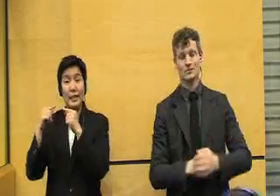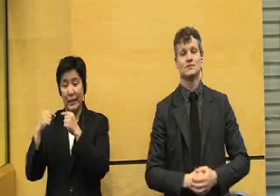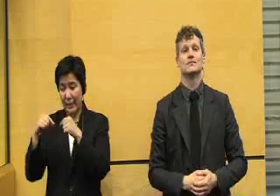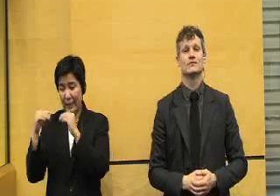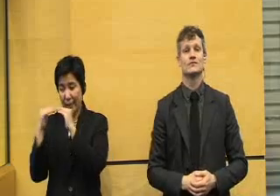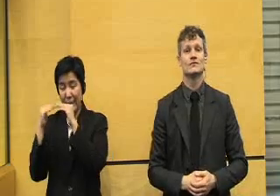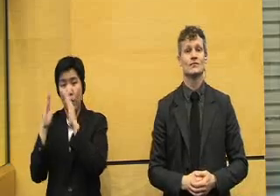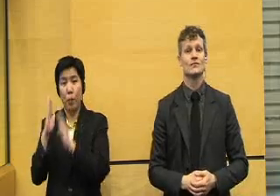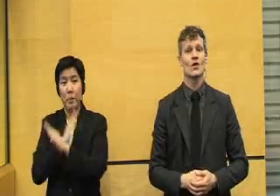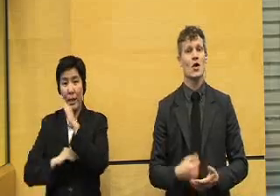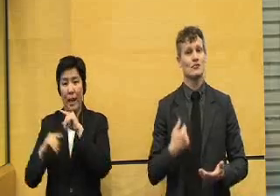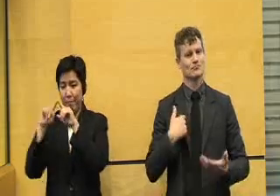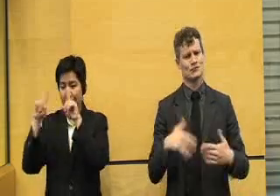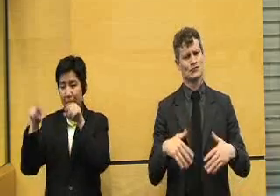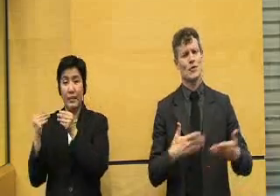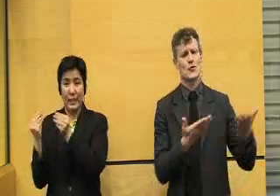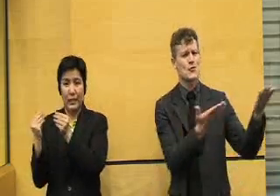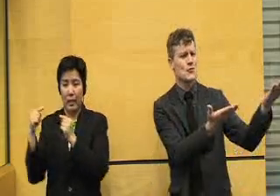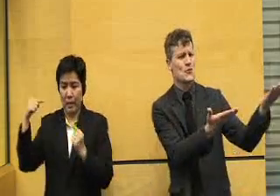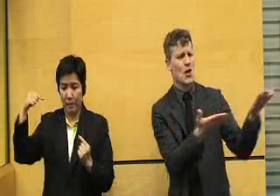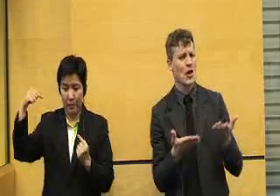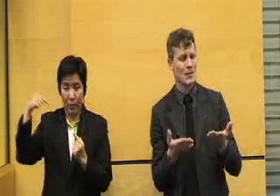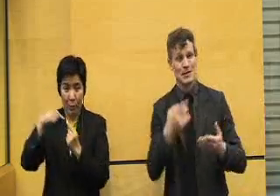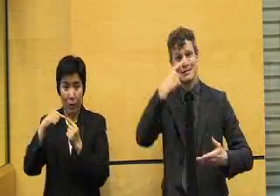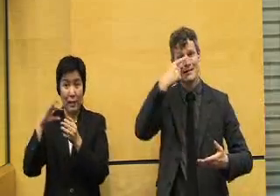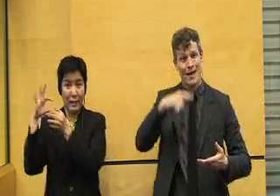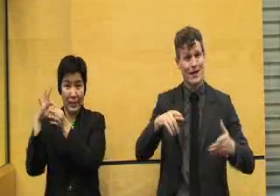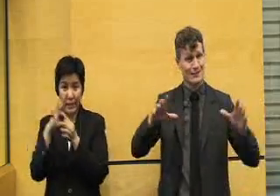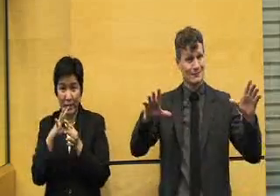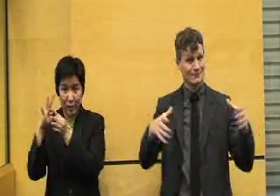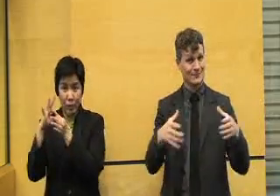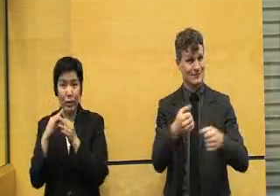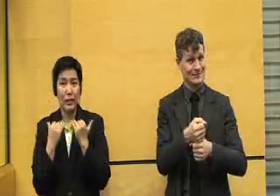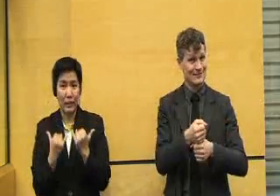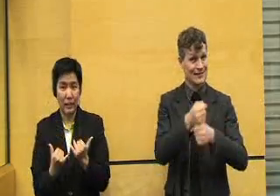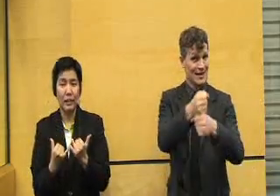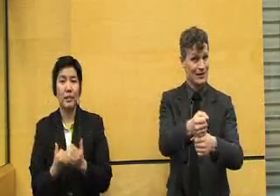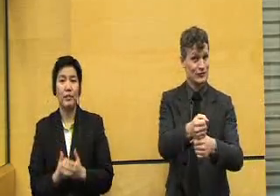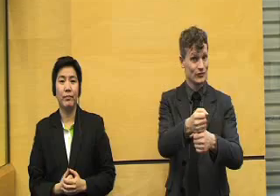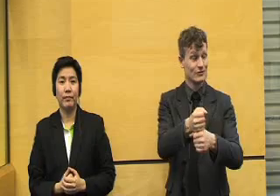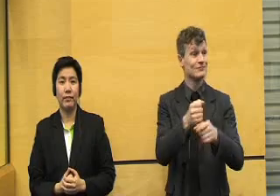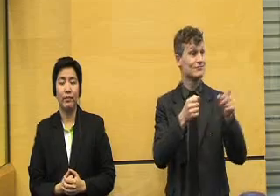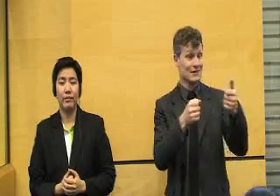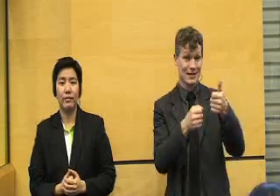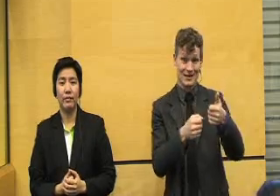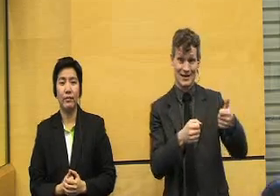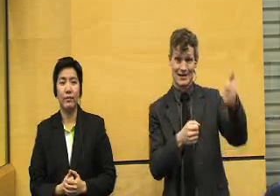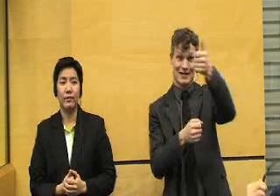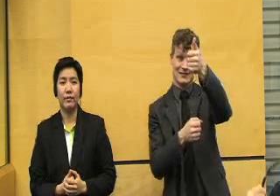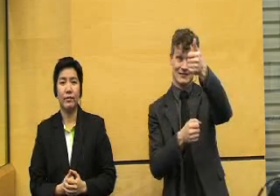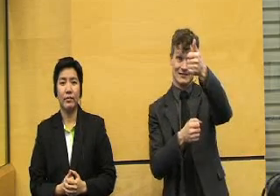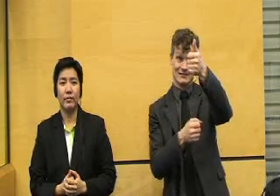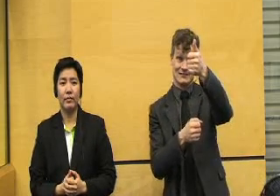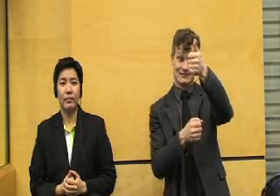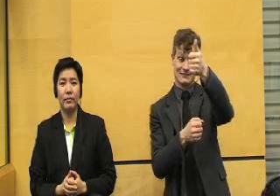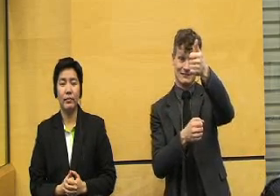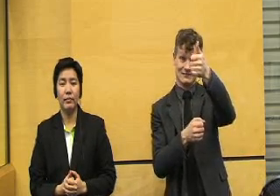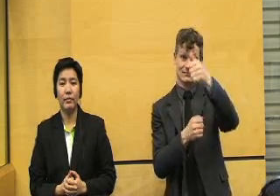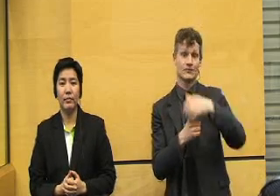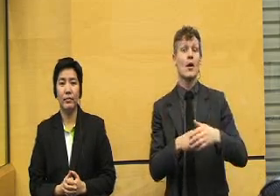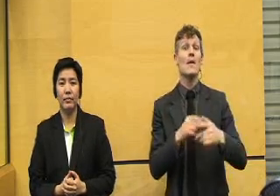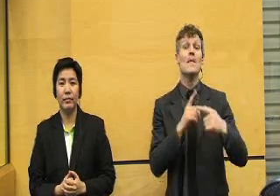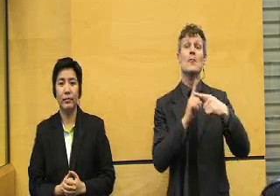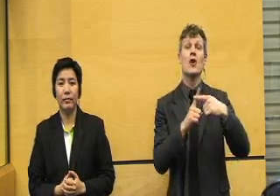Thai delegation led by the Permanent Secretary and also His Excellency Thong Song Baki, the Ambassador